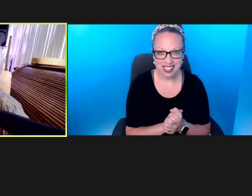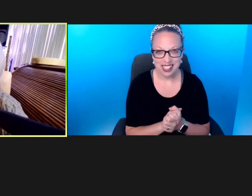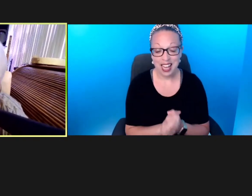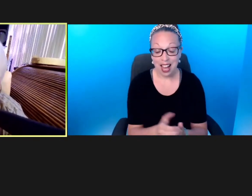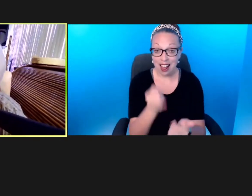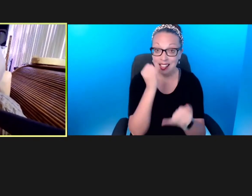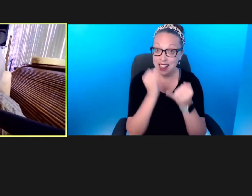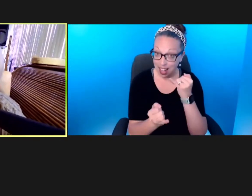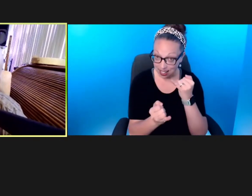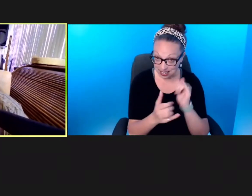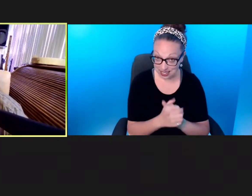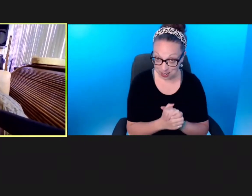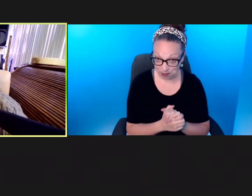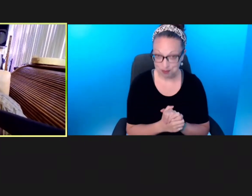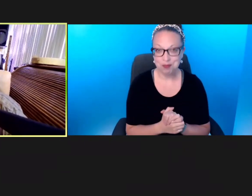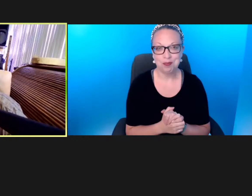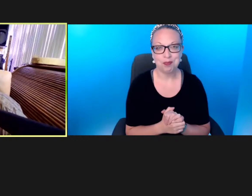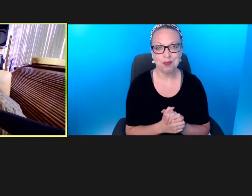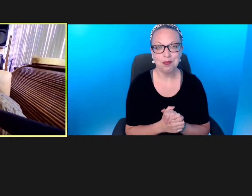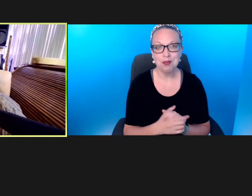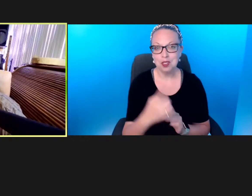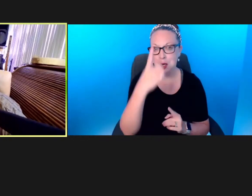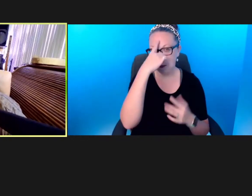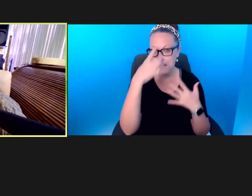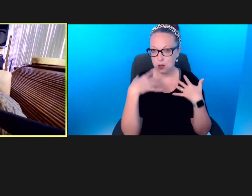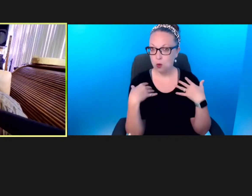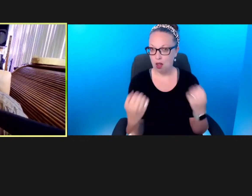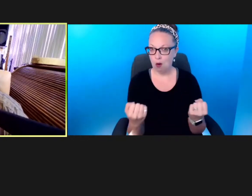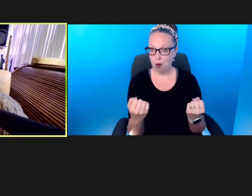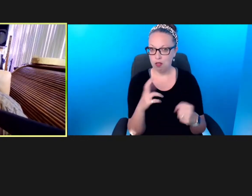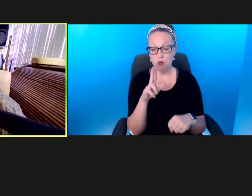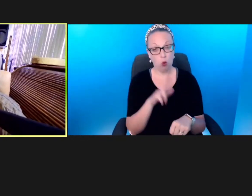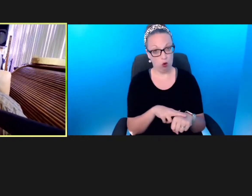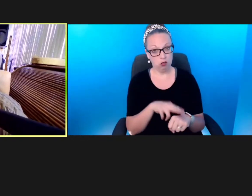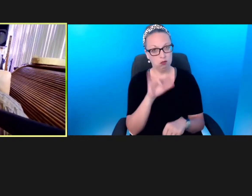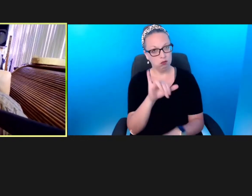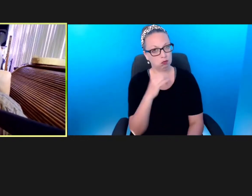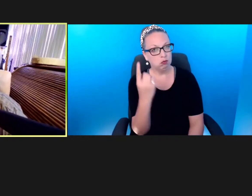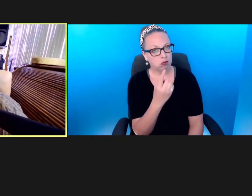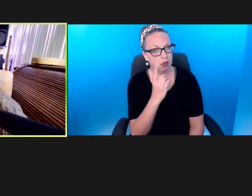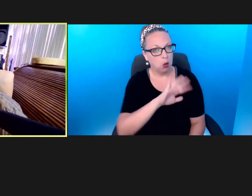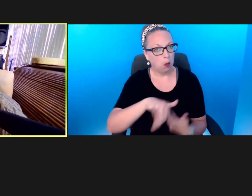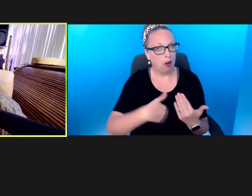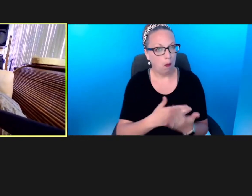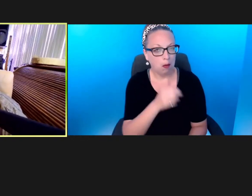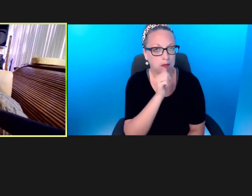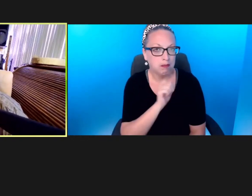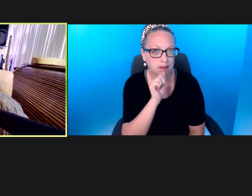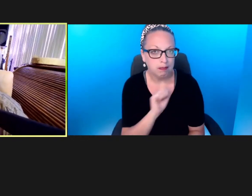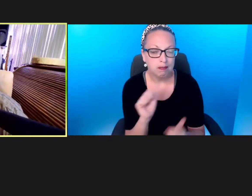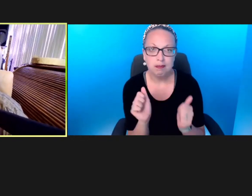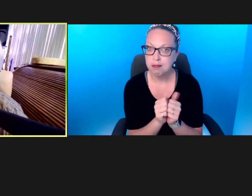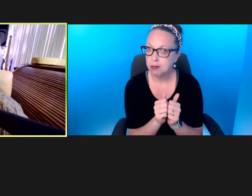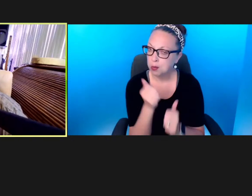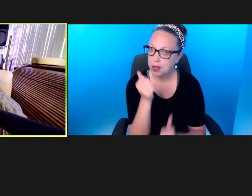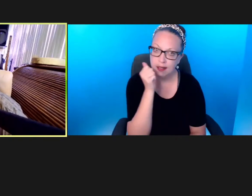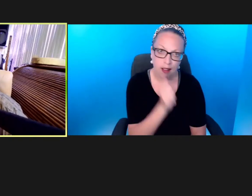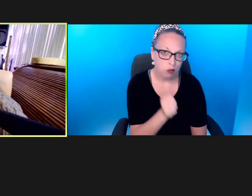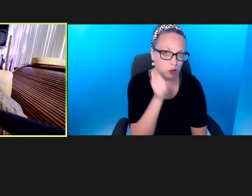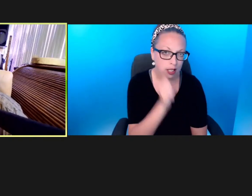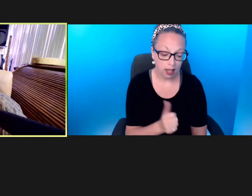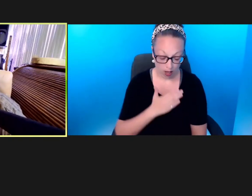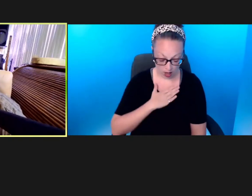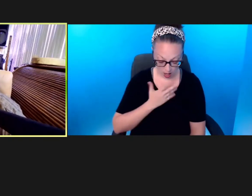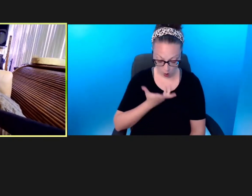finally, mental health, of course, is something that all of us deal with every day, our own mental